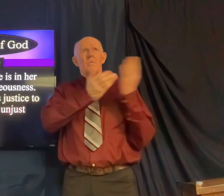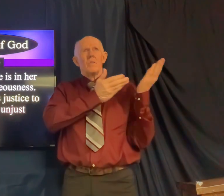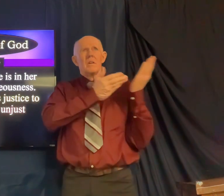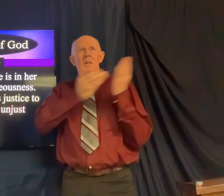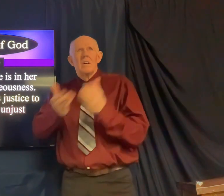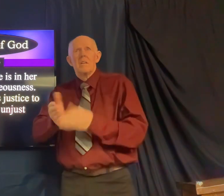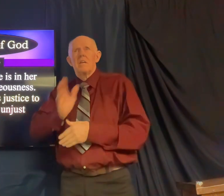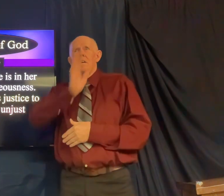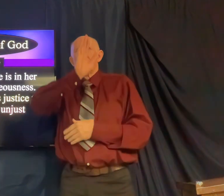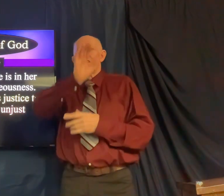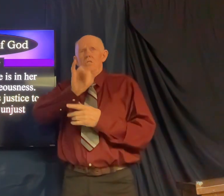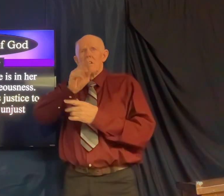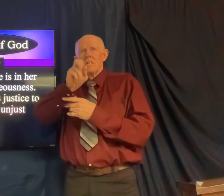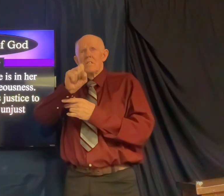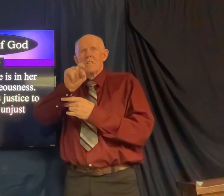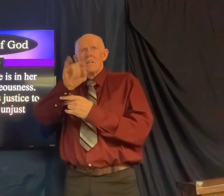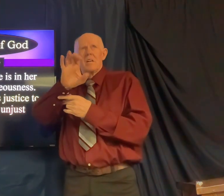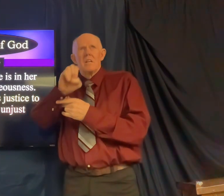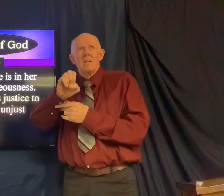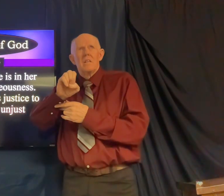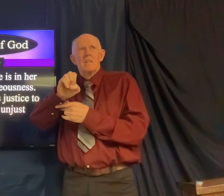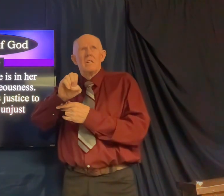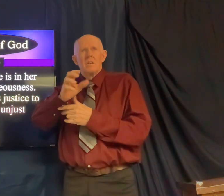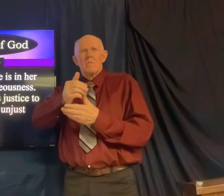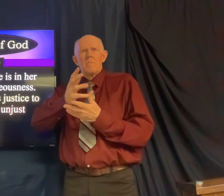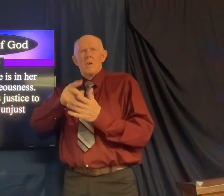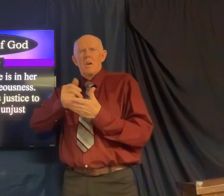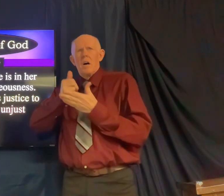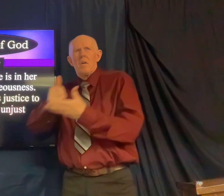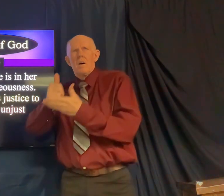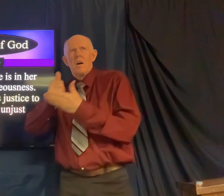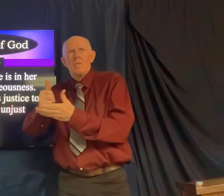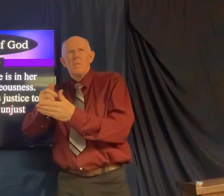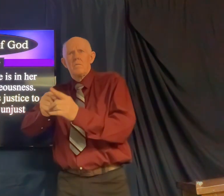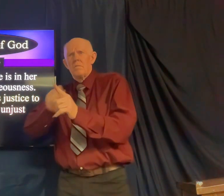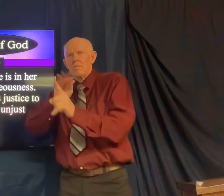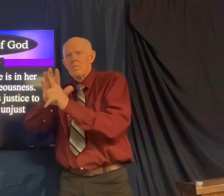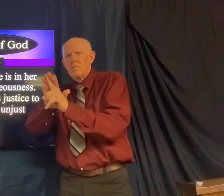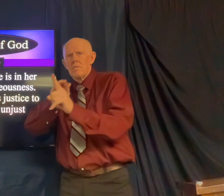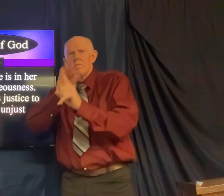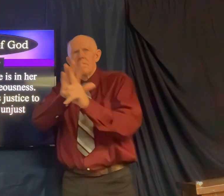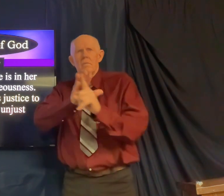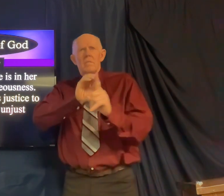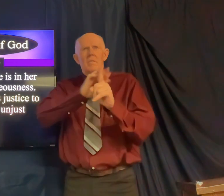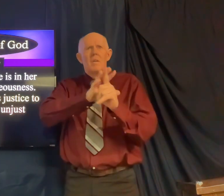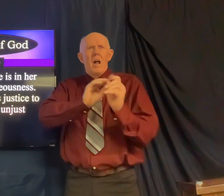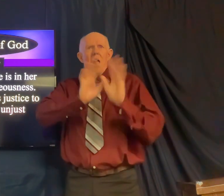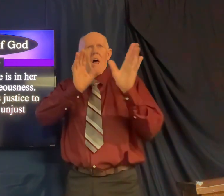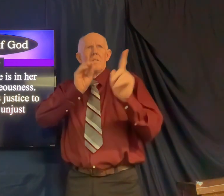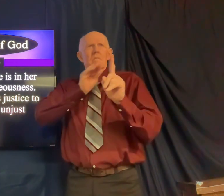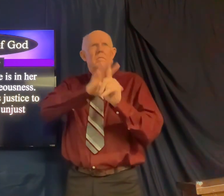He brings His justice. This means His help to